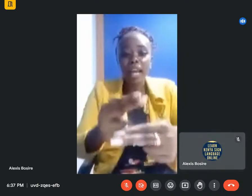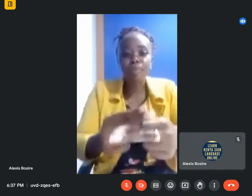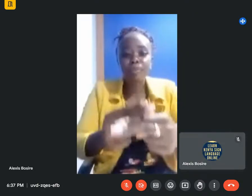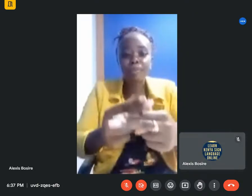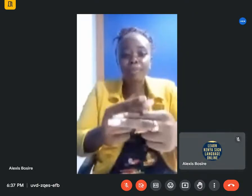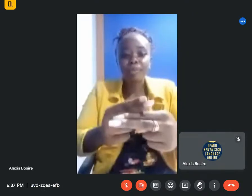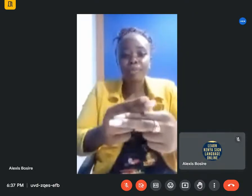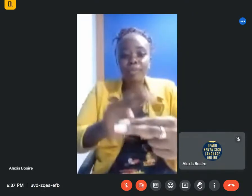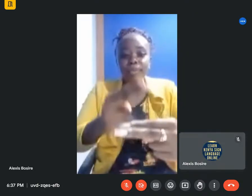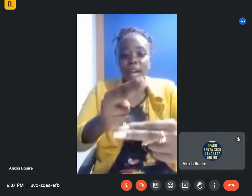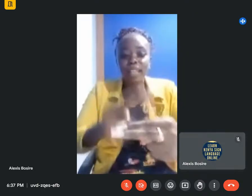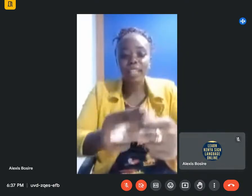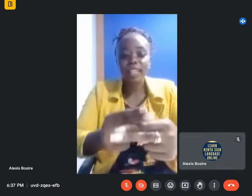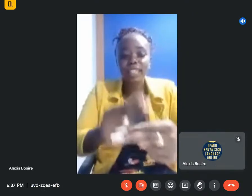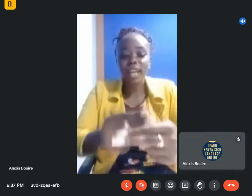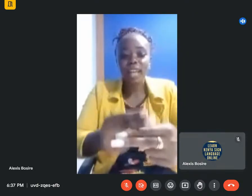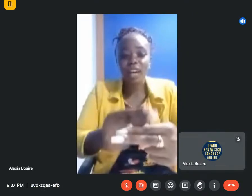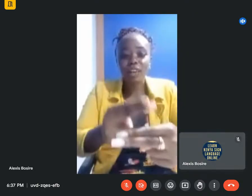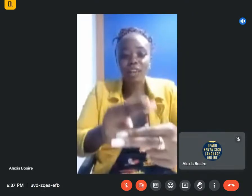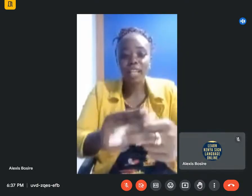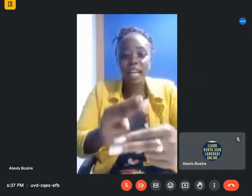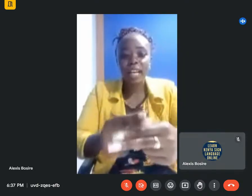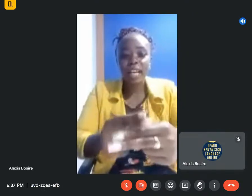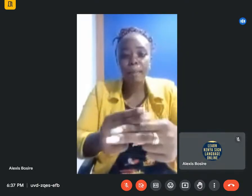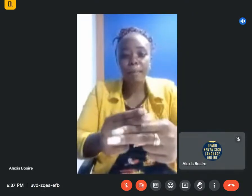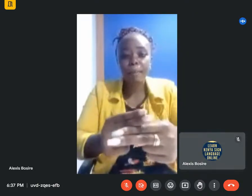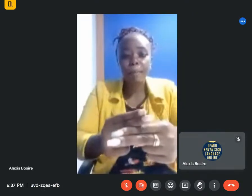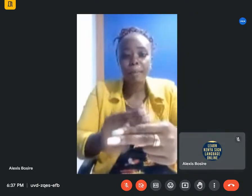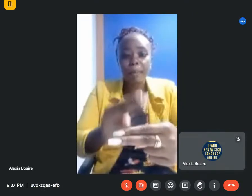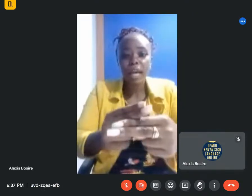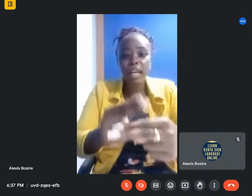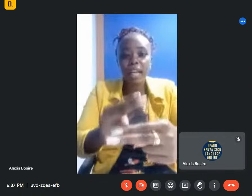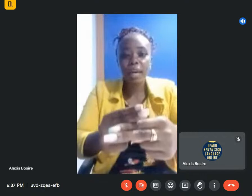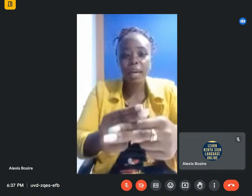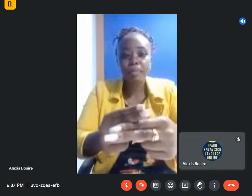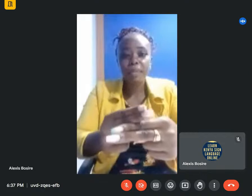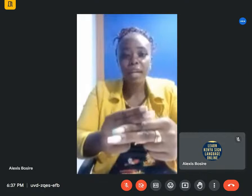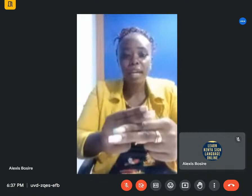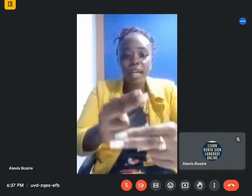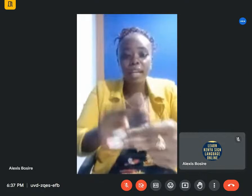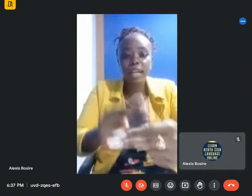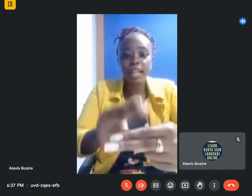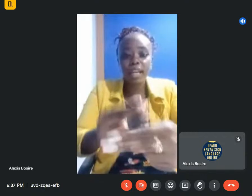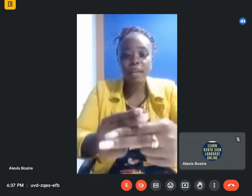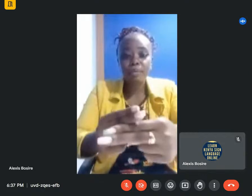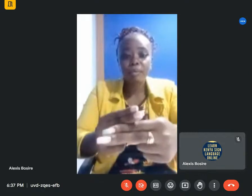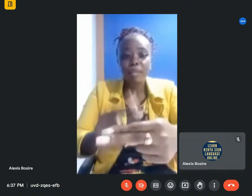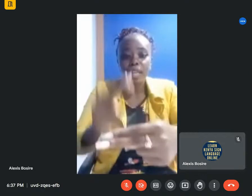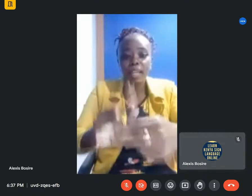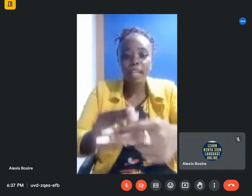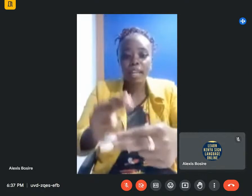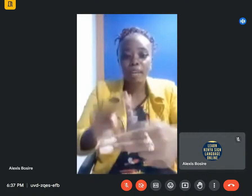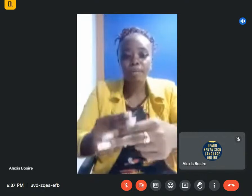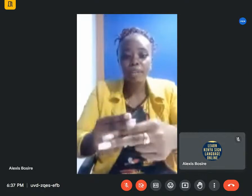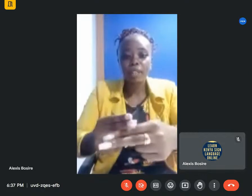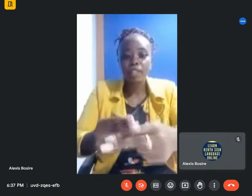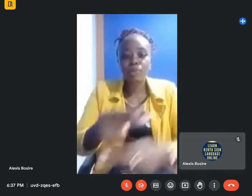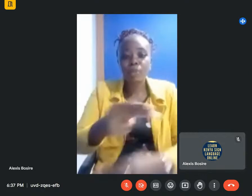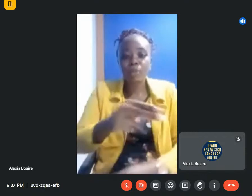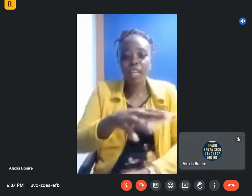name. I did it earlier on. Name, name, name, name. So maybe they'll